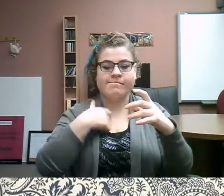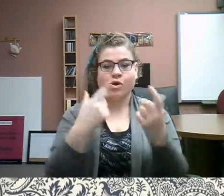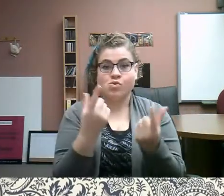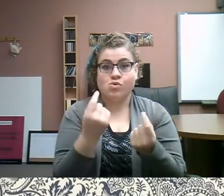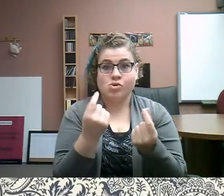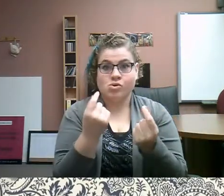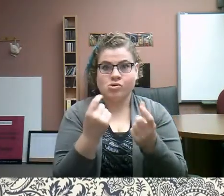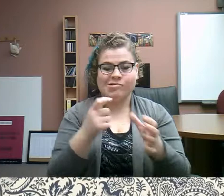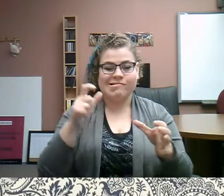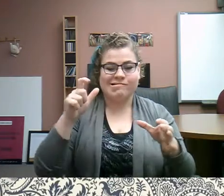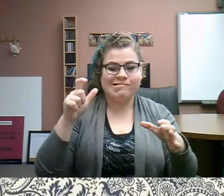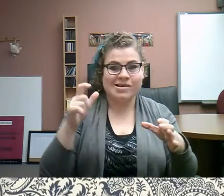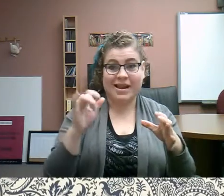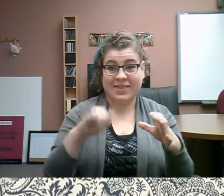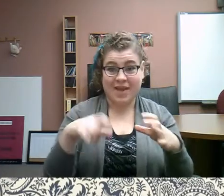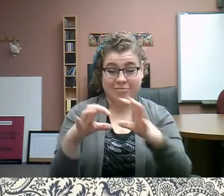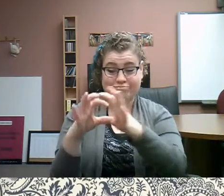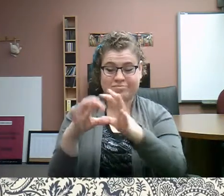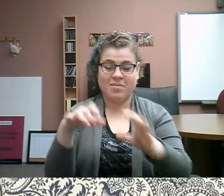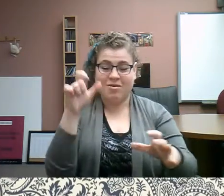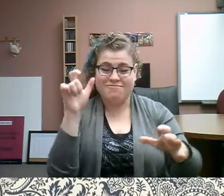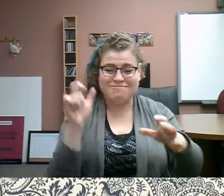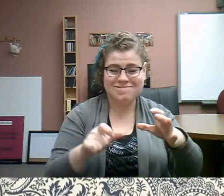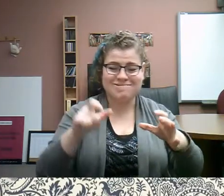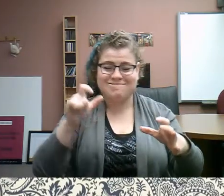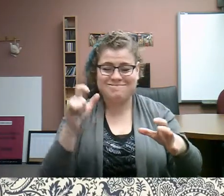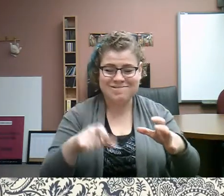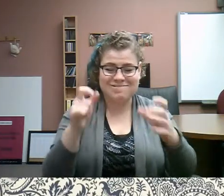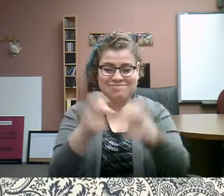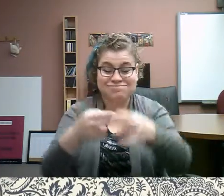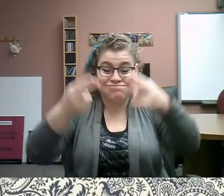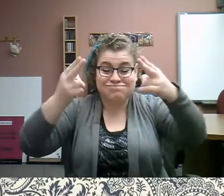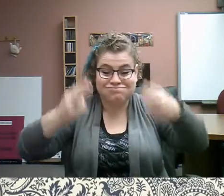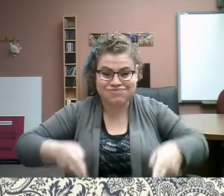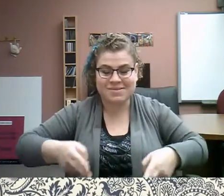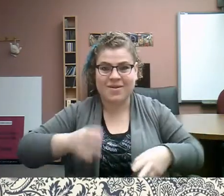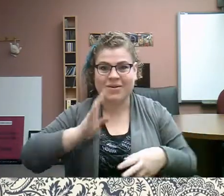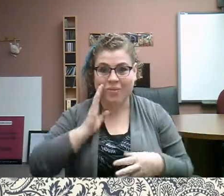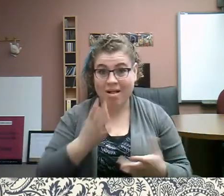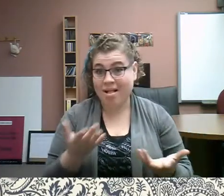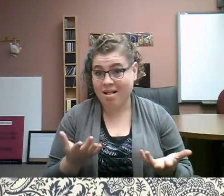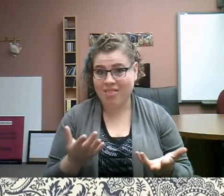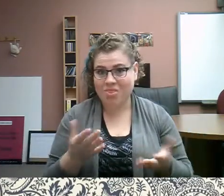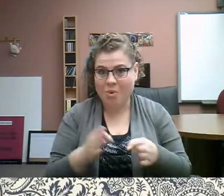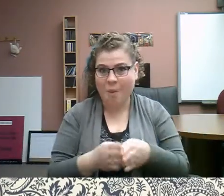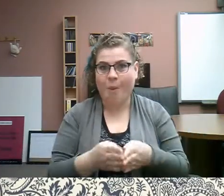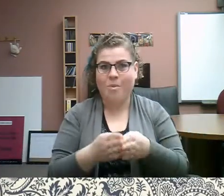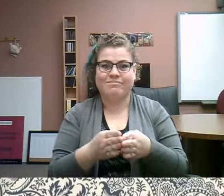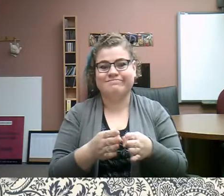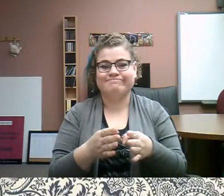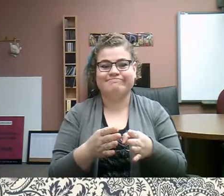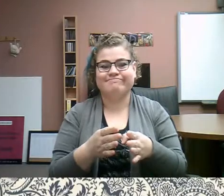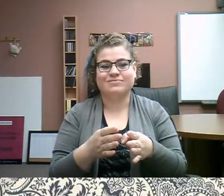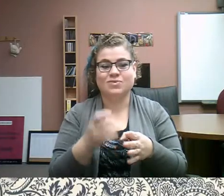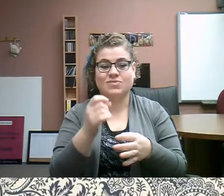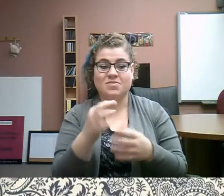can imagine that I'm cracking my egg on the side of a bowl or a pan and it splits open.